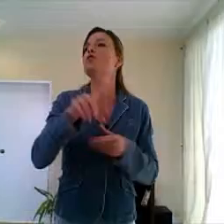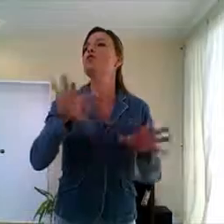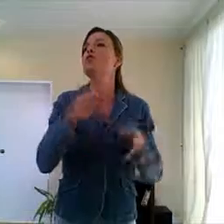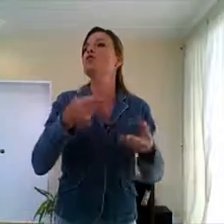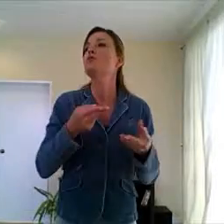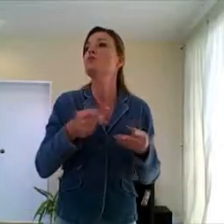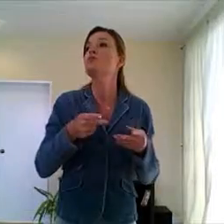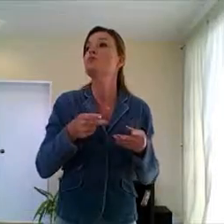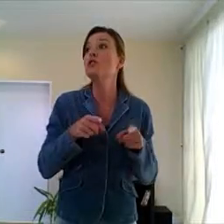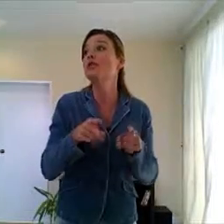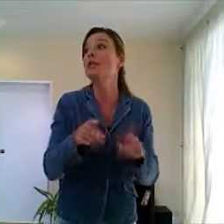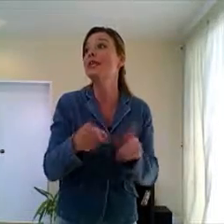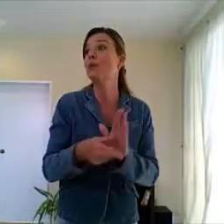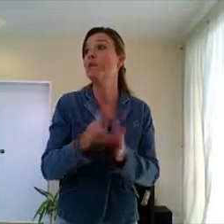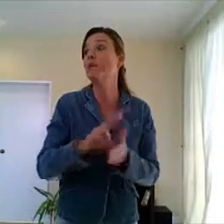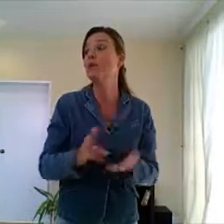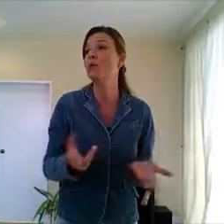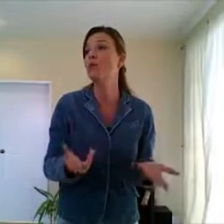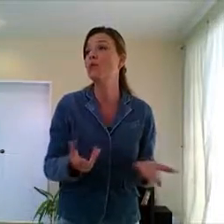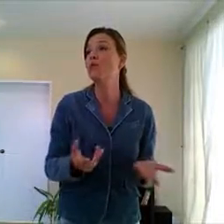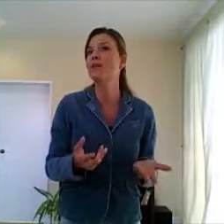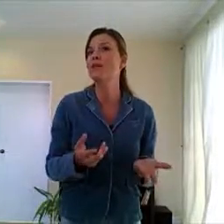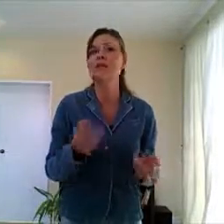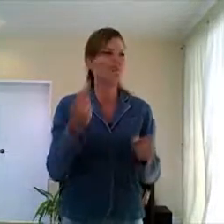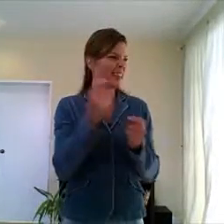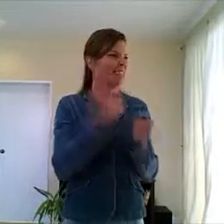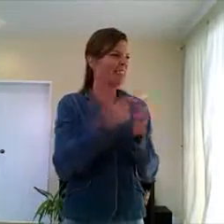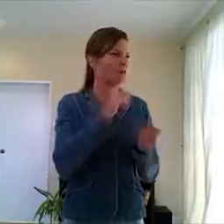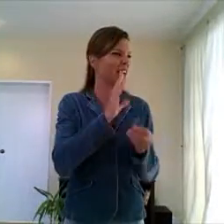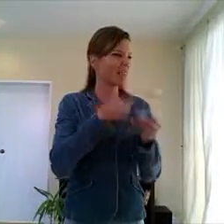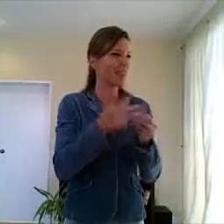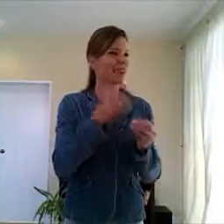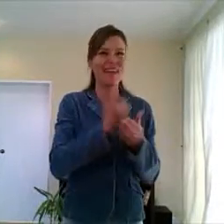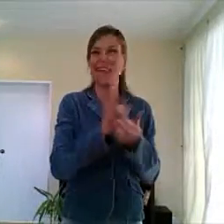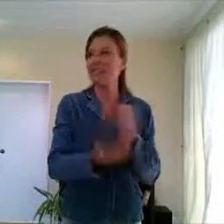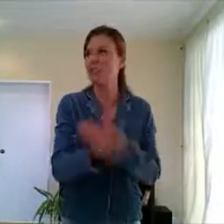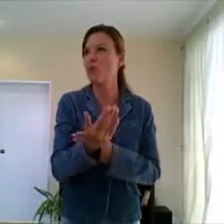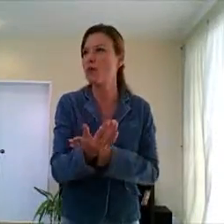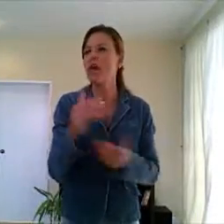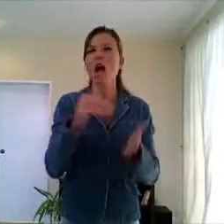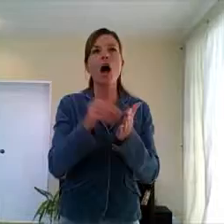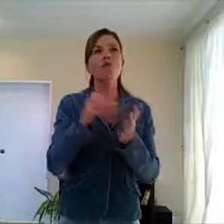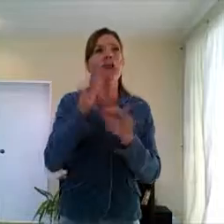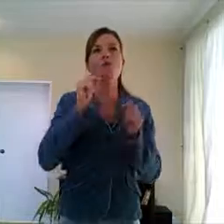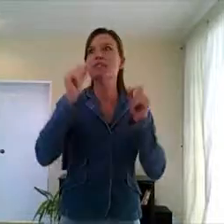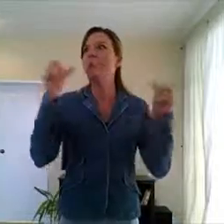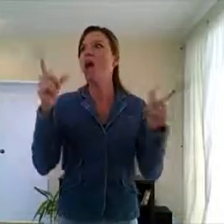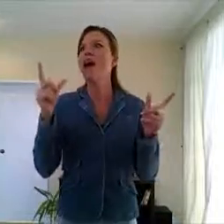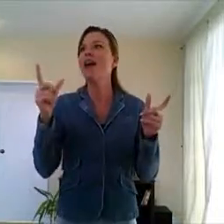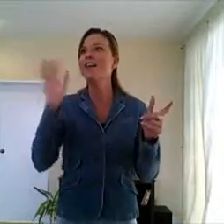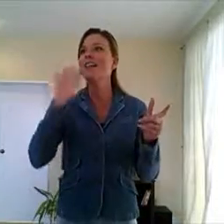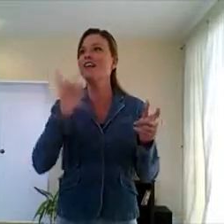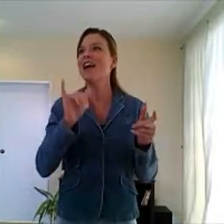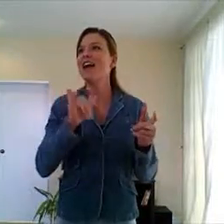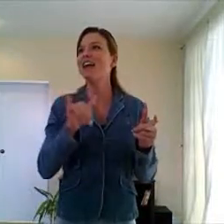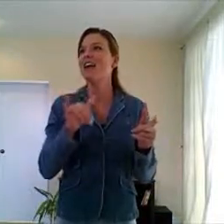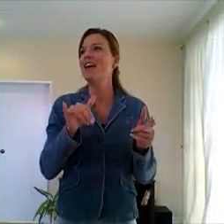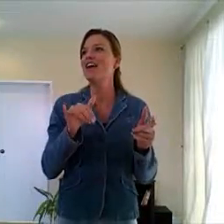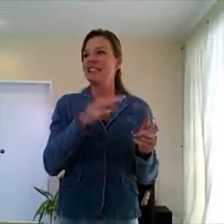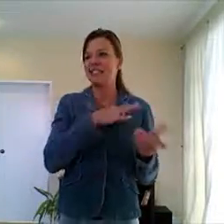Okay. Exactly. We were talking about that this morning. And a lot of times, I know I was surprised to hear this as a faculty member. I expected when I asked this question,